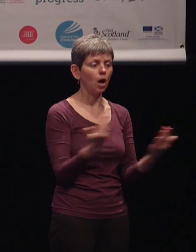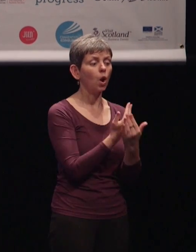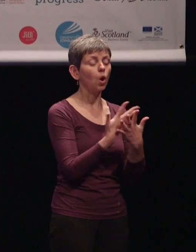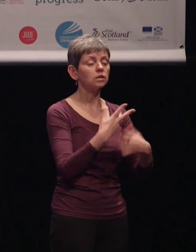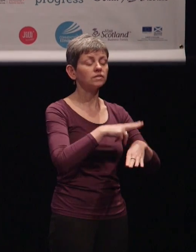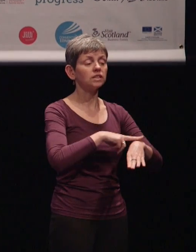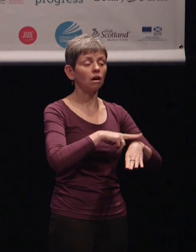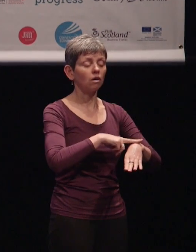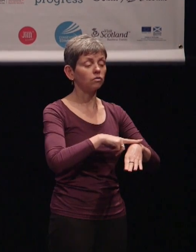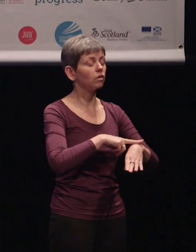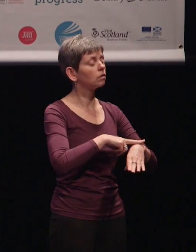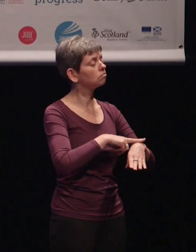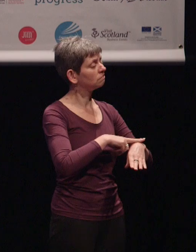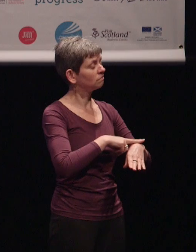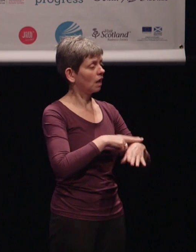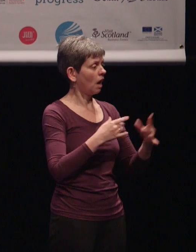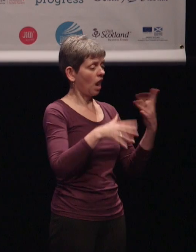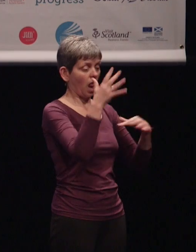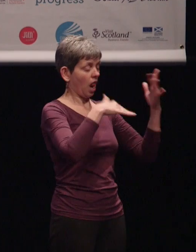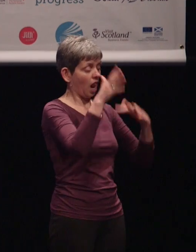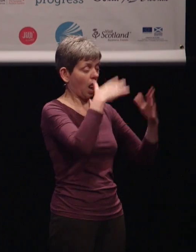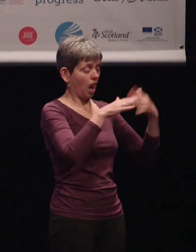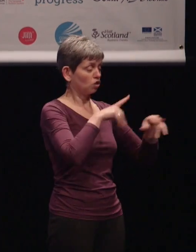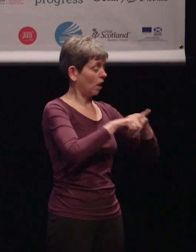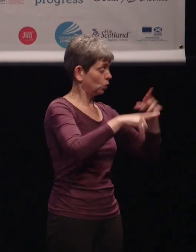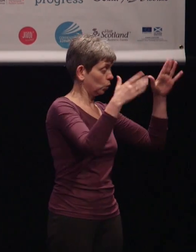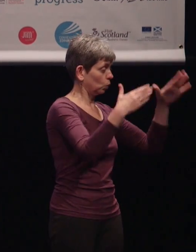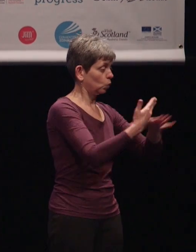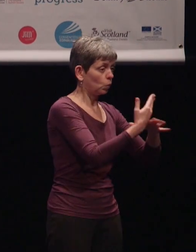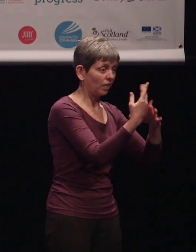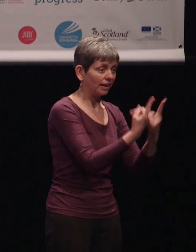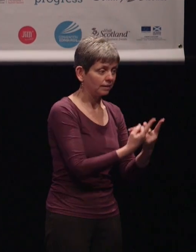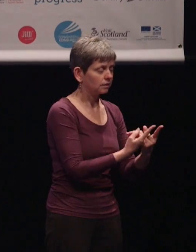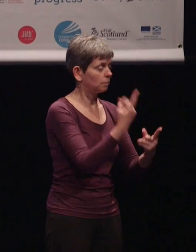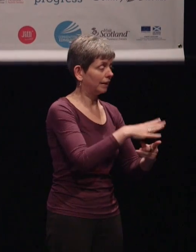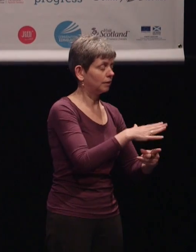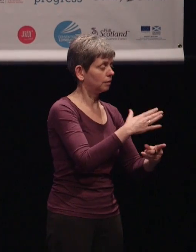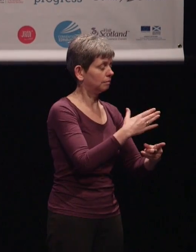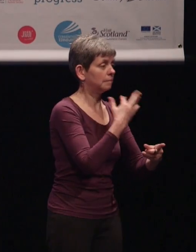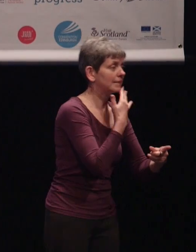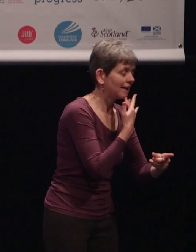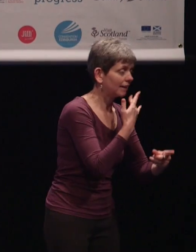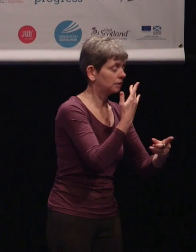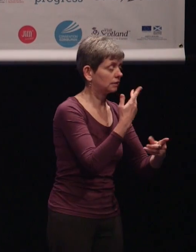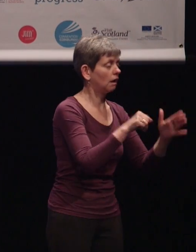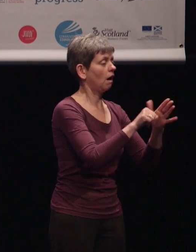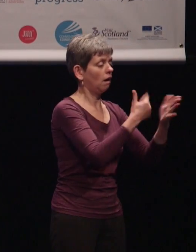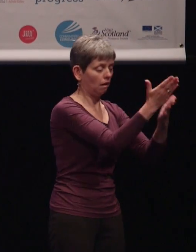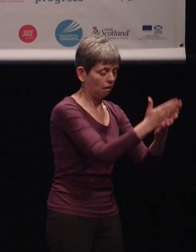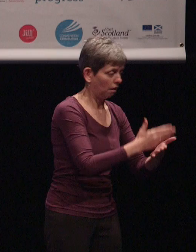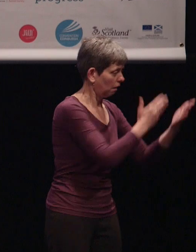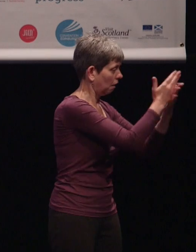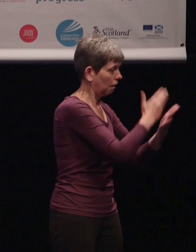meet, they rather run around and try to rescue things that went wrong after the fact